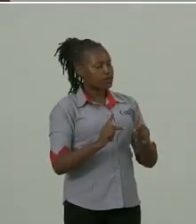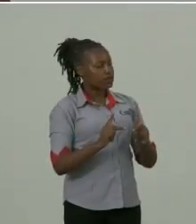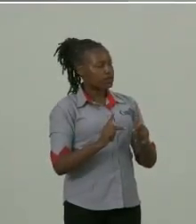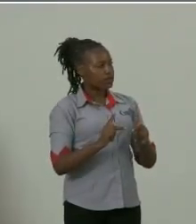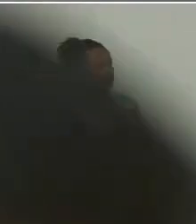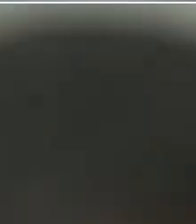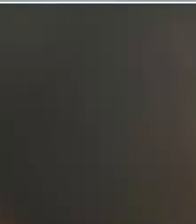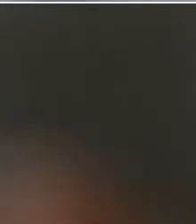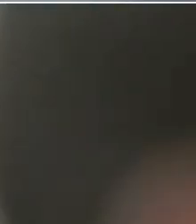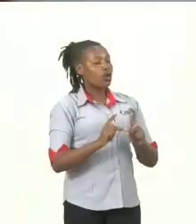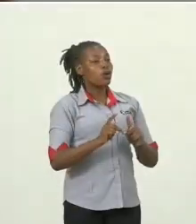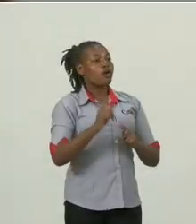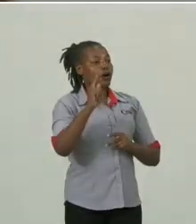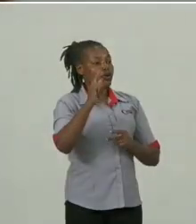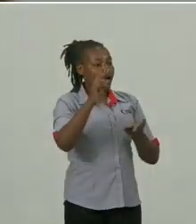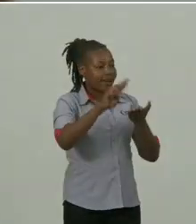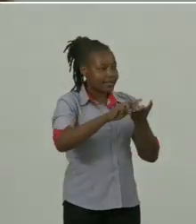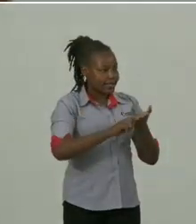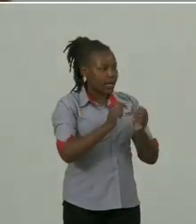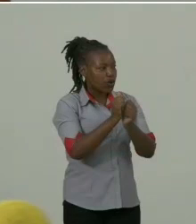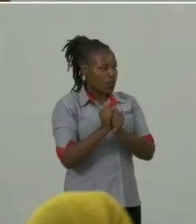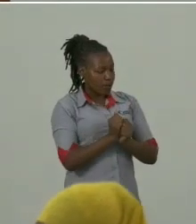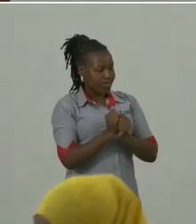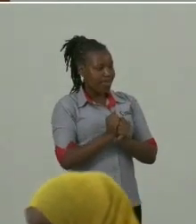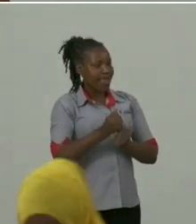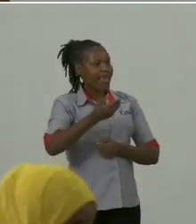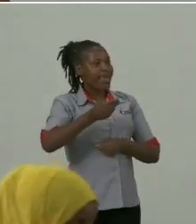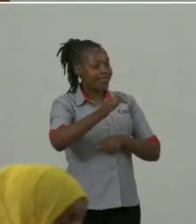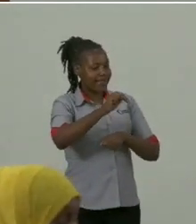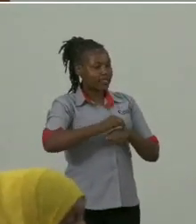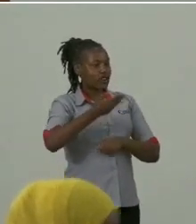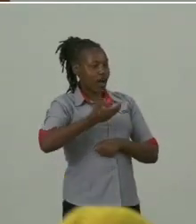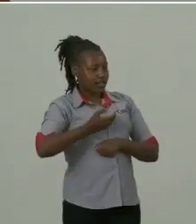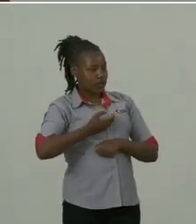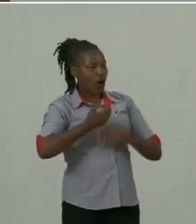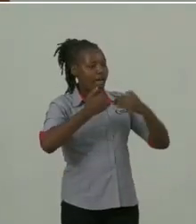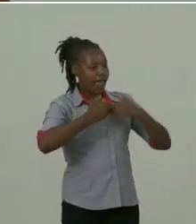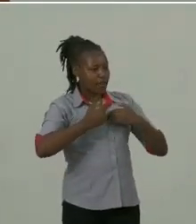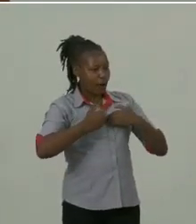you're registered by the council and have a PWD card,